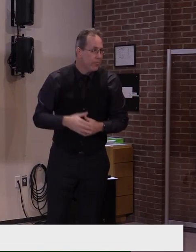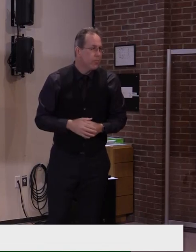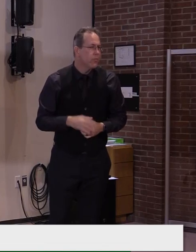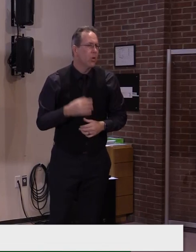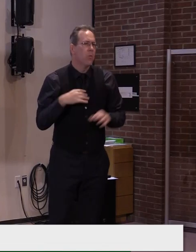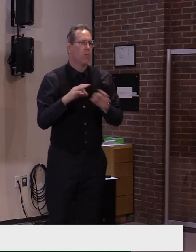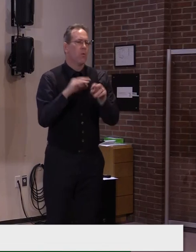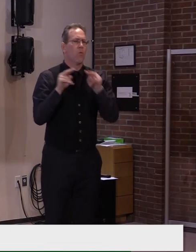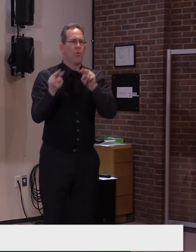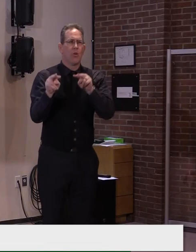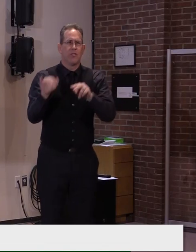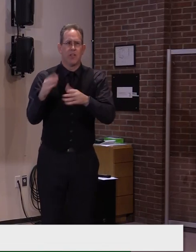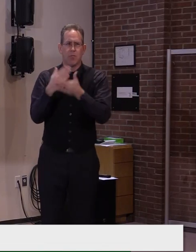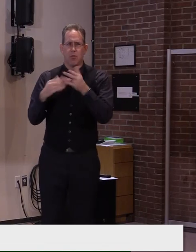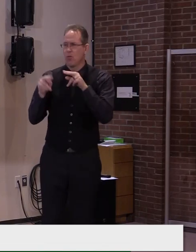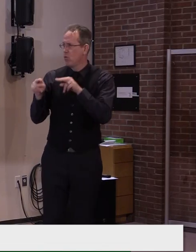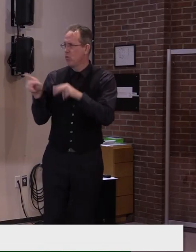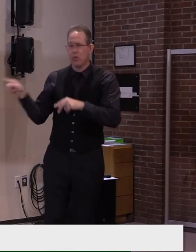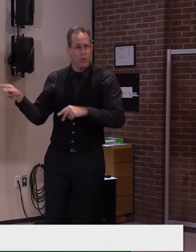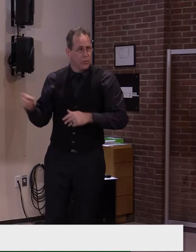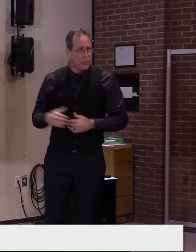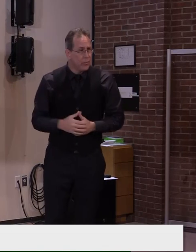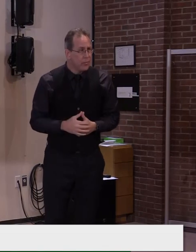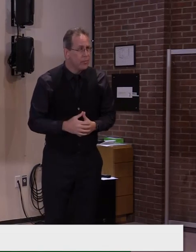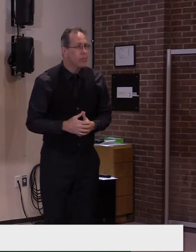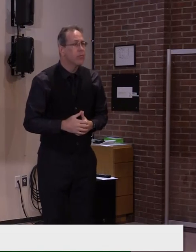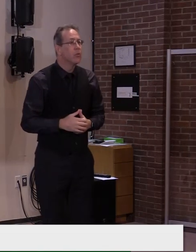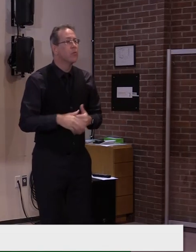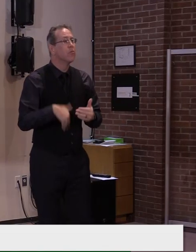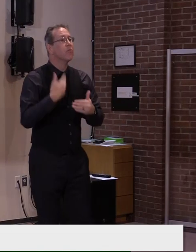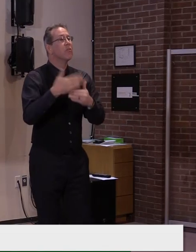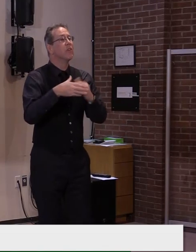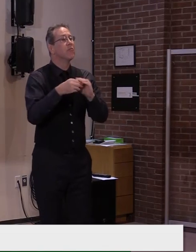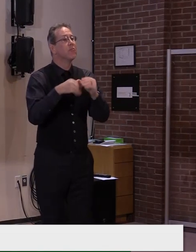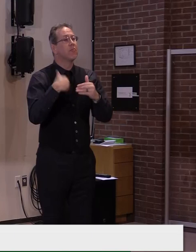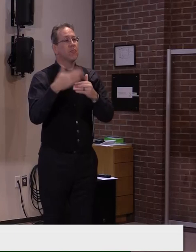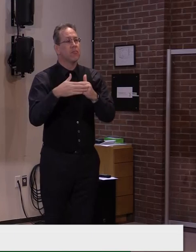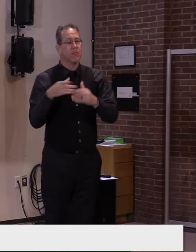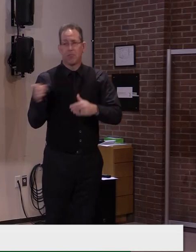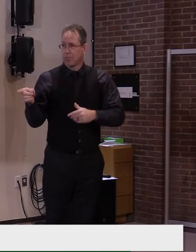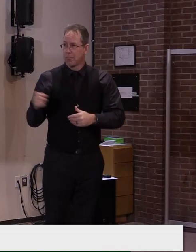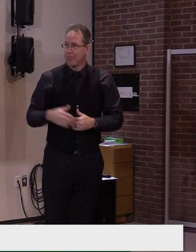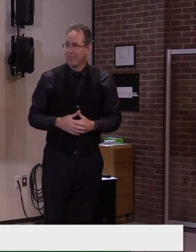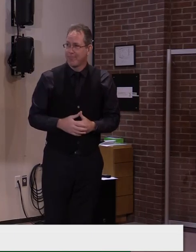and weeks ahead. So, Governor, with that, I'll turn it now back over to you.